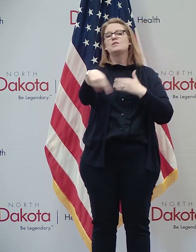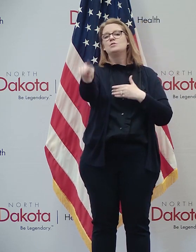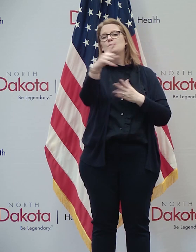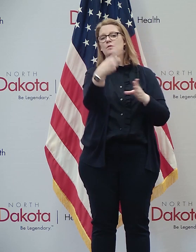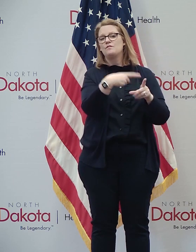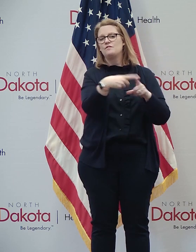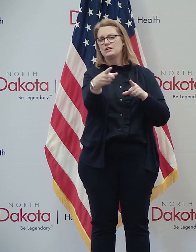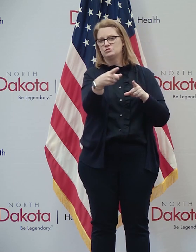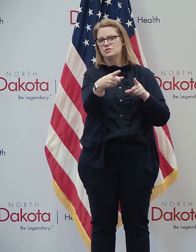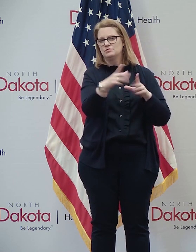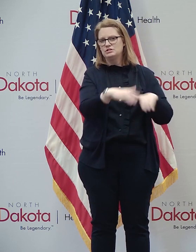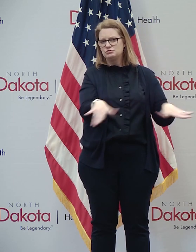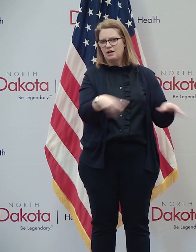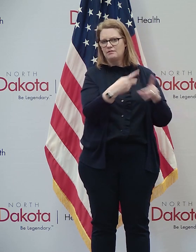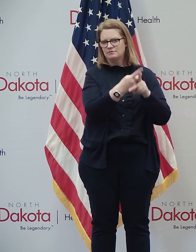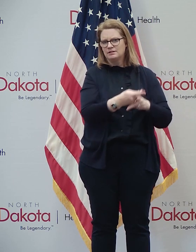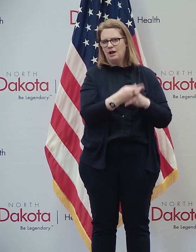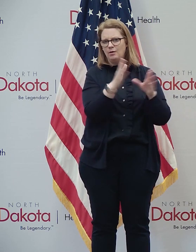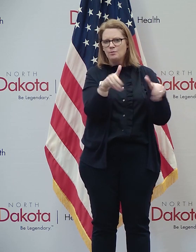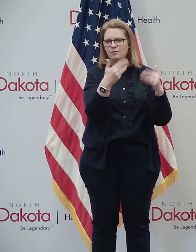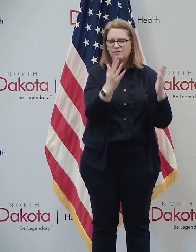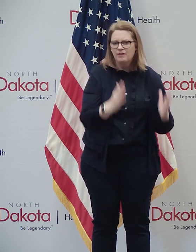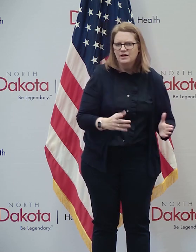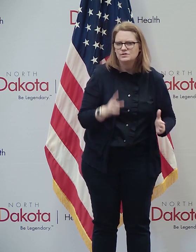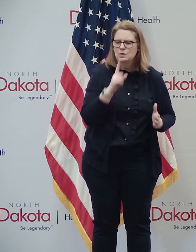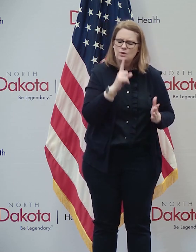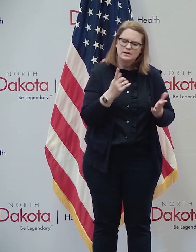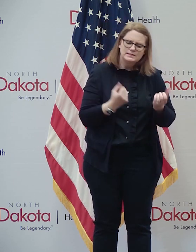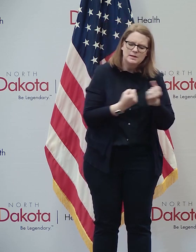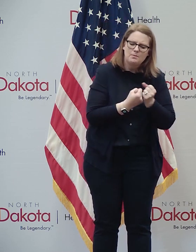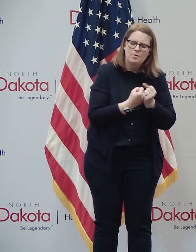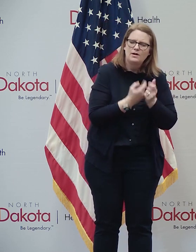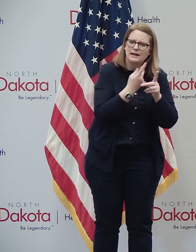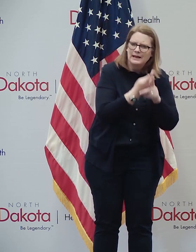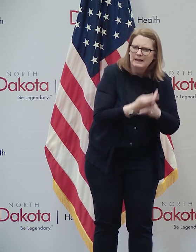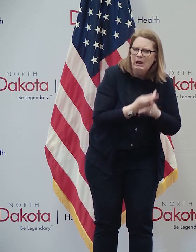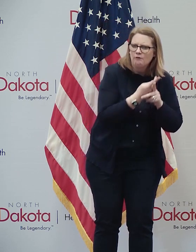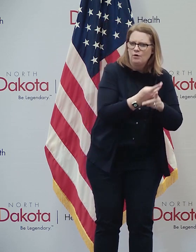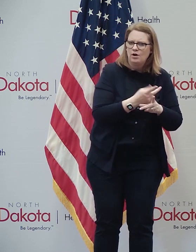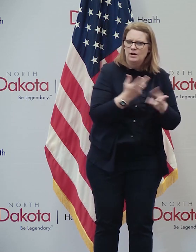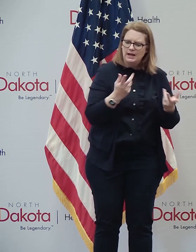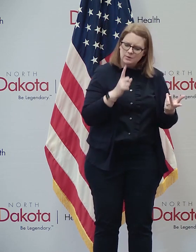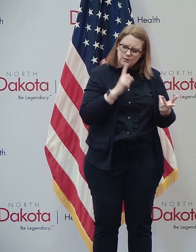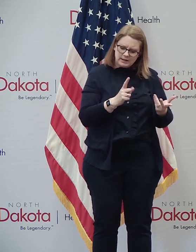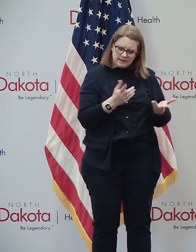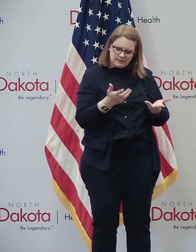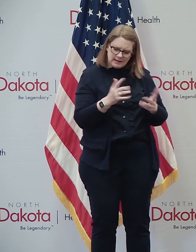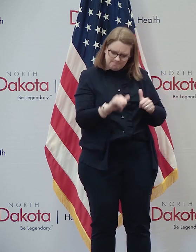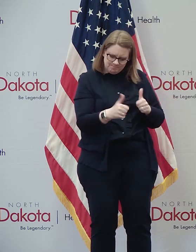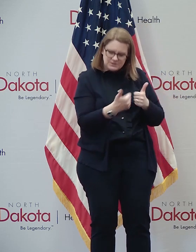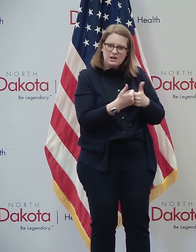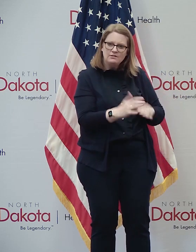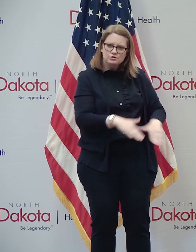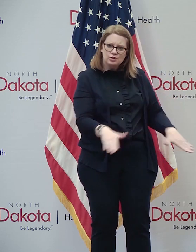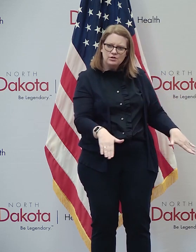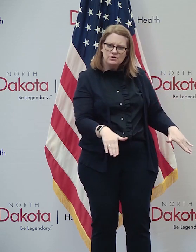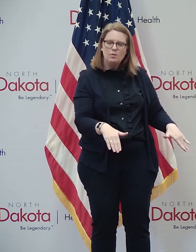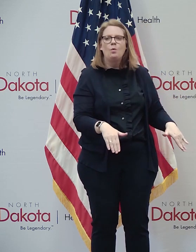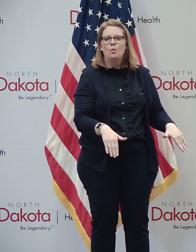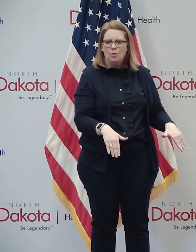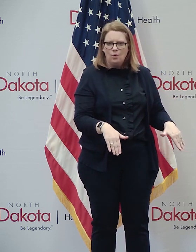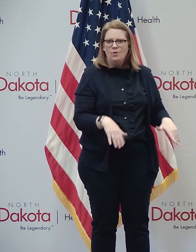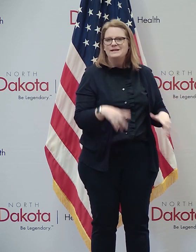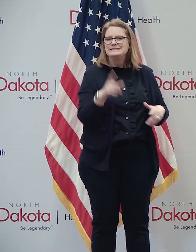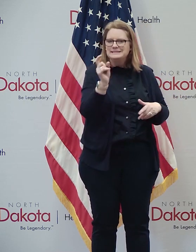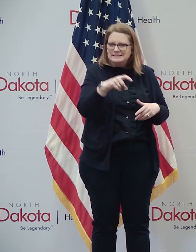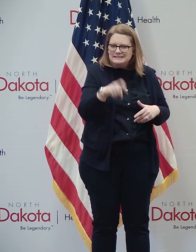and dedicated child care providers who nurture and care for and challenge our children, particularly when they're providing essential support